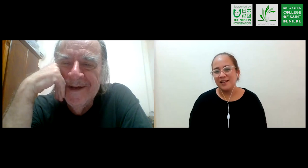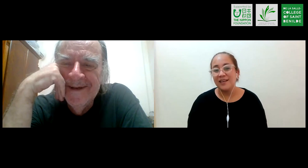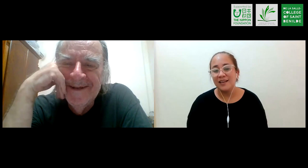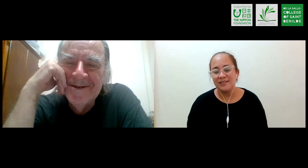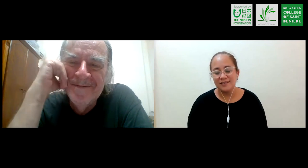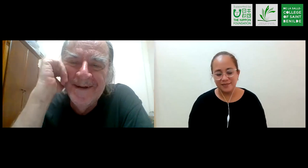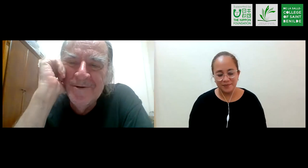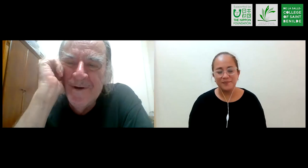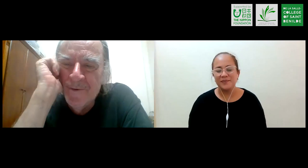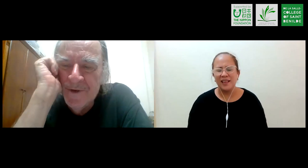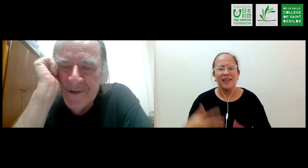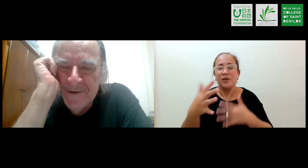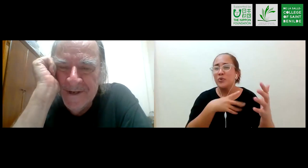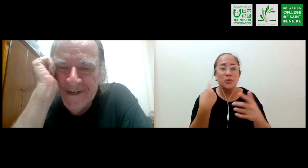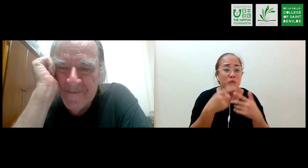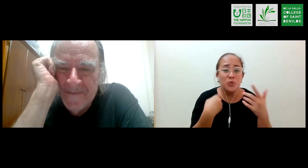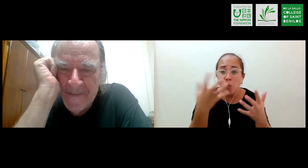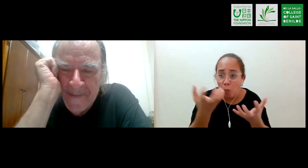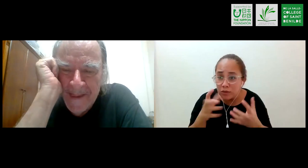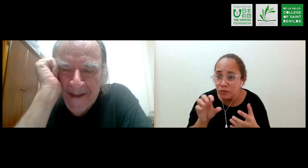it I did. doesn't matter. Whoever wants to do it, yeah.